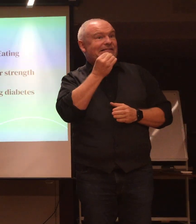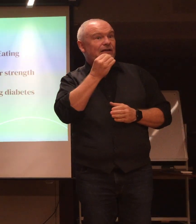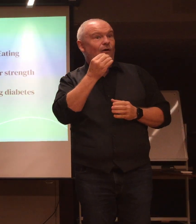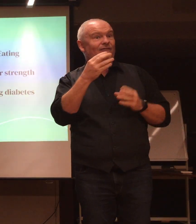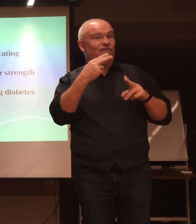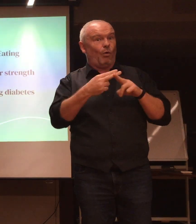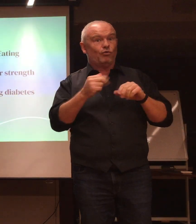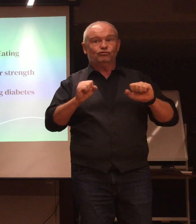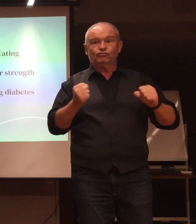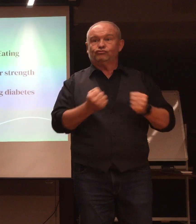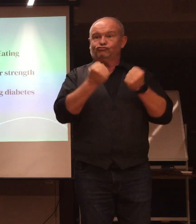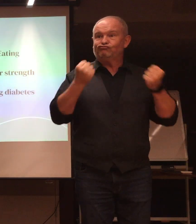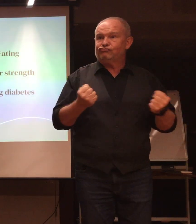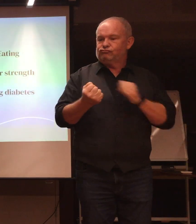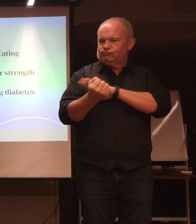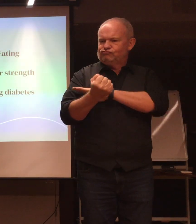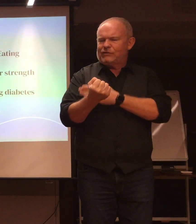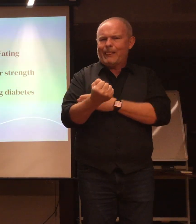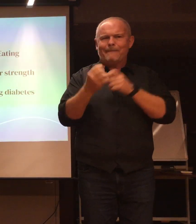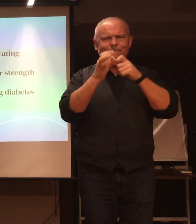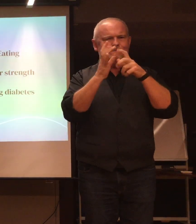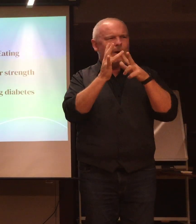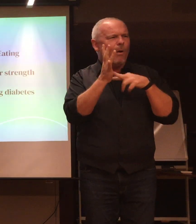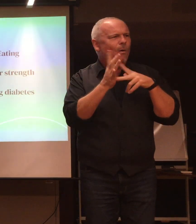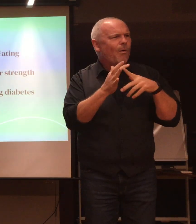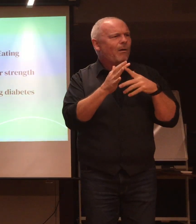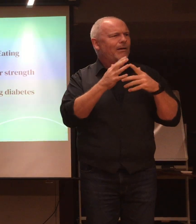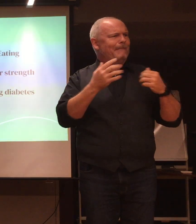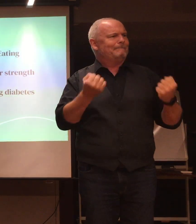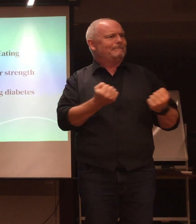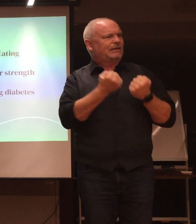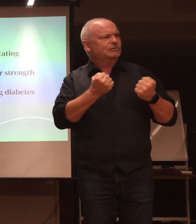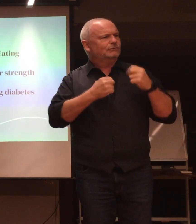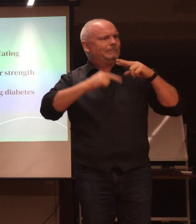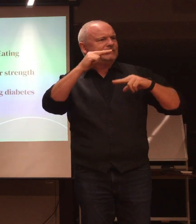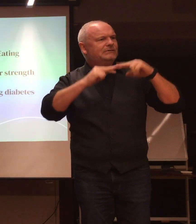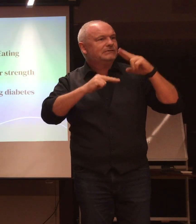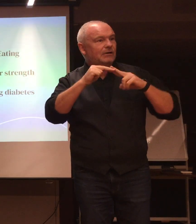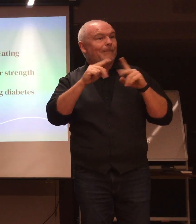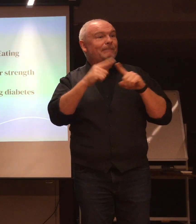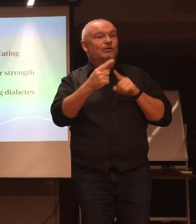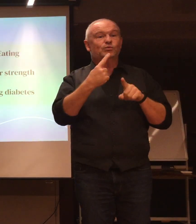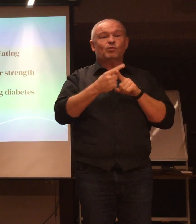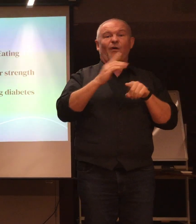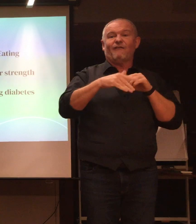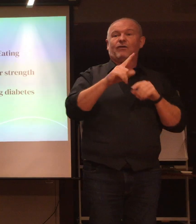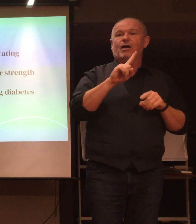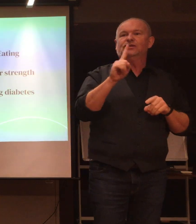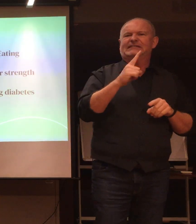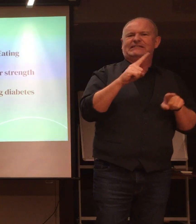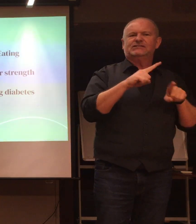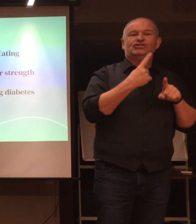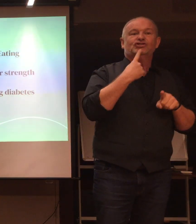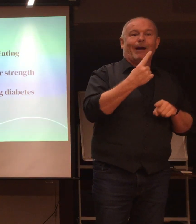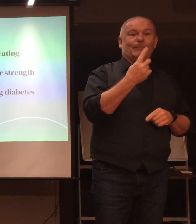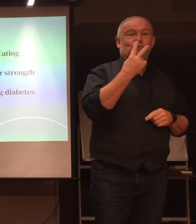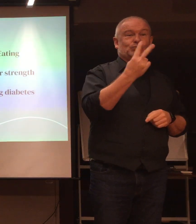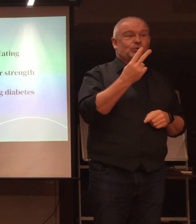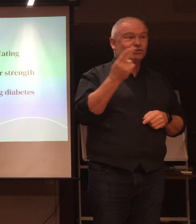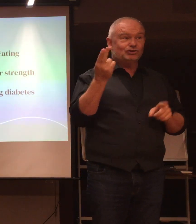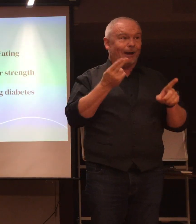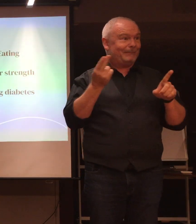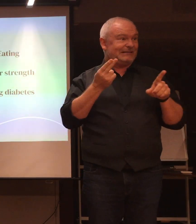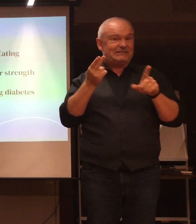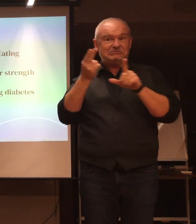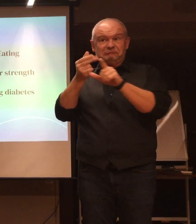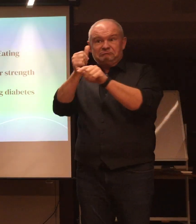strength, so to help with our bone and our muscle strength. And we're going to talk a little bit about type 2 diabetes.